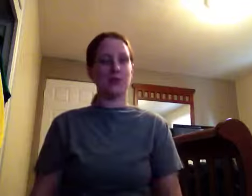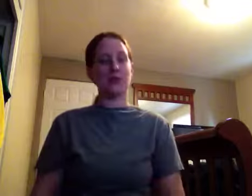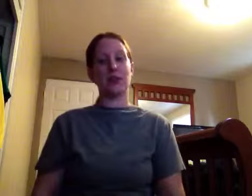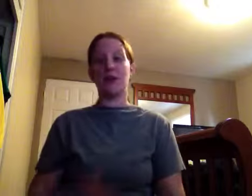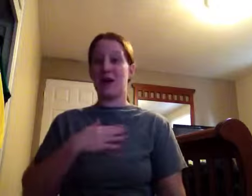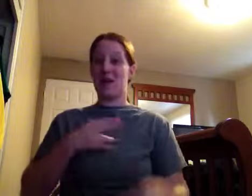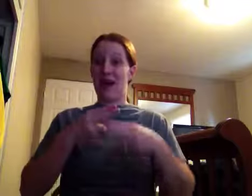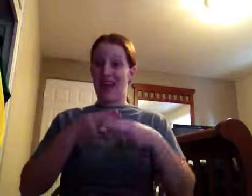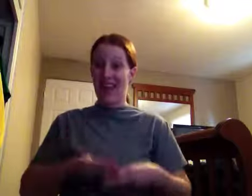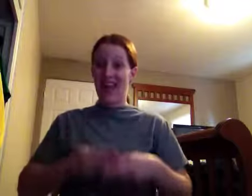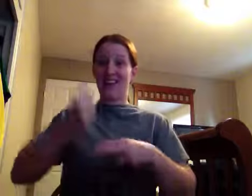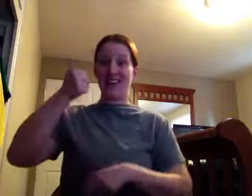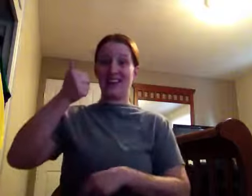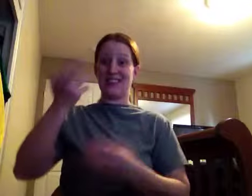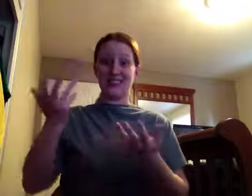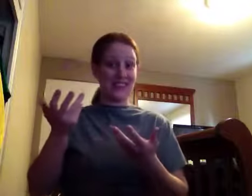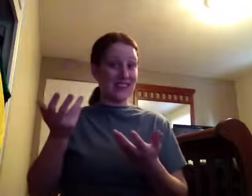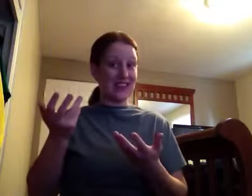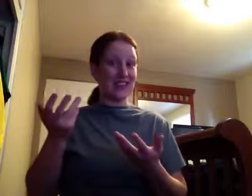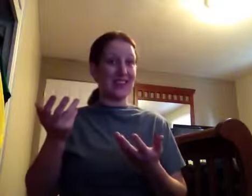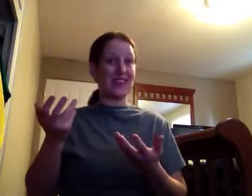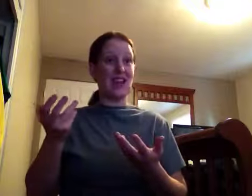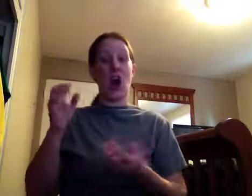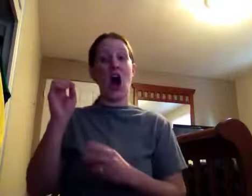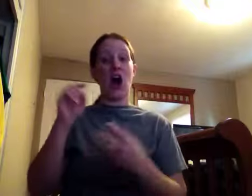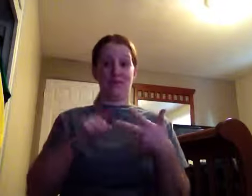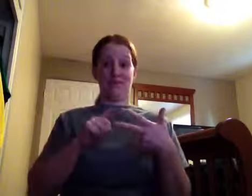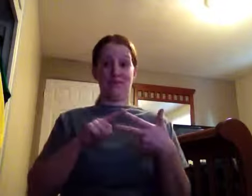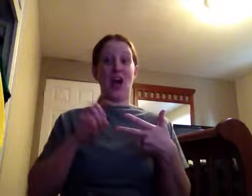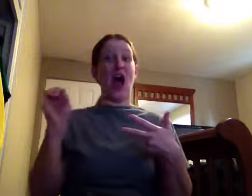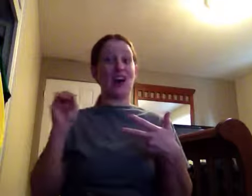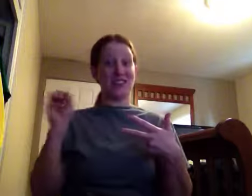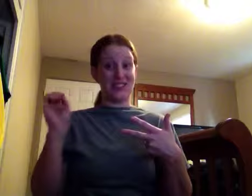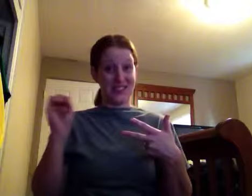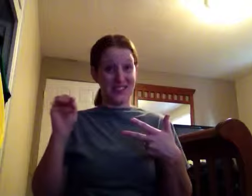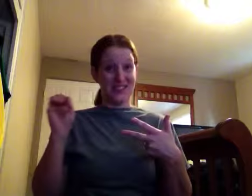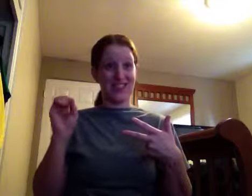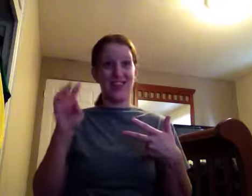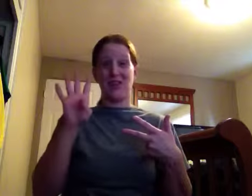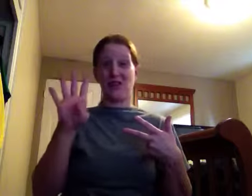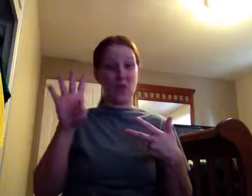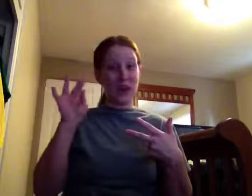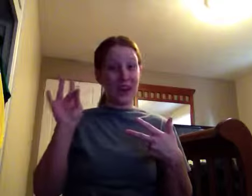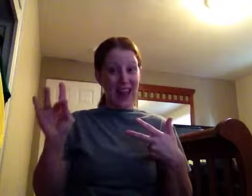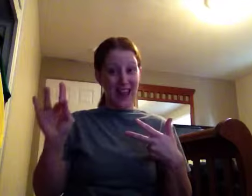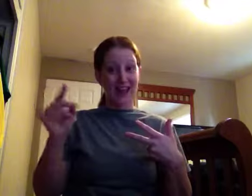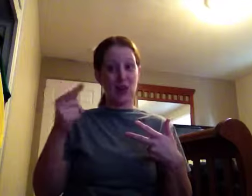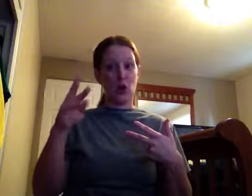heaviest element total is oxygen at 48 grams out of 78, and that's why my percentage of oxygen is the